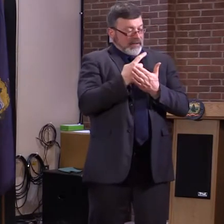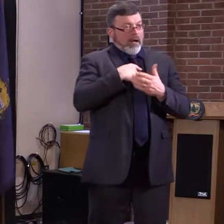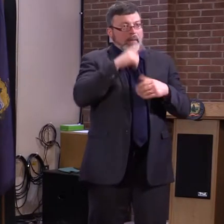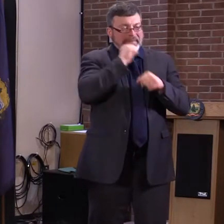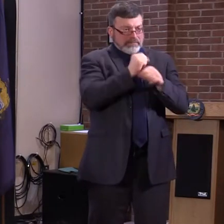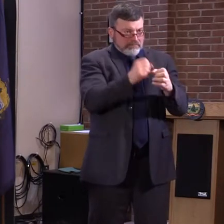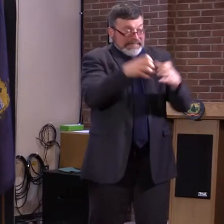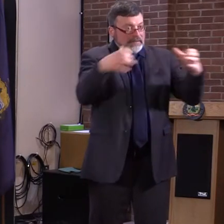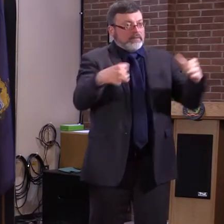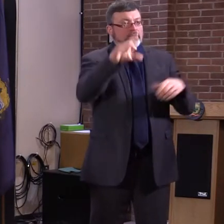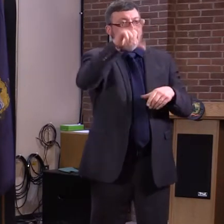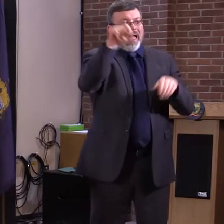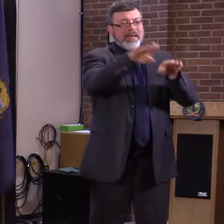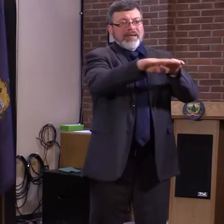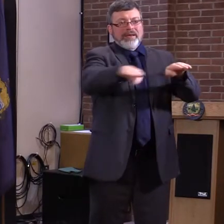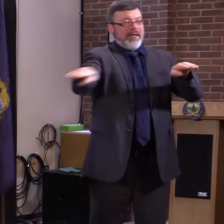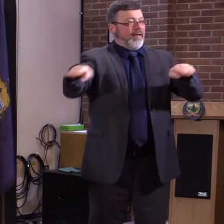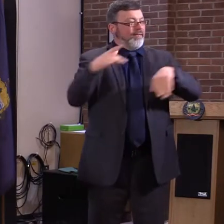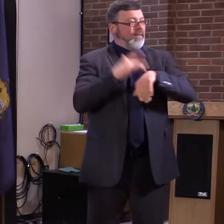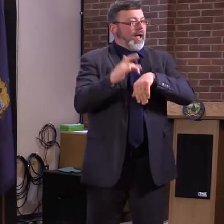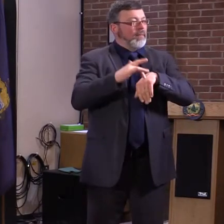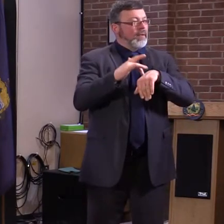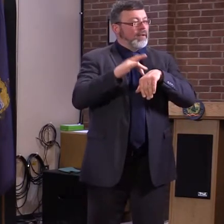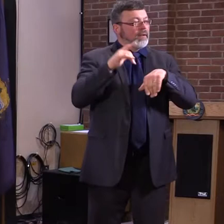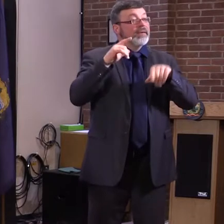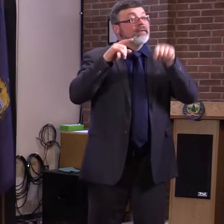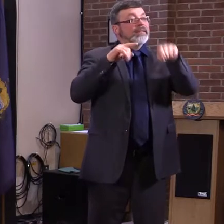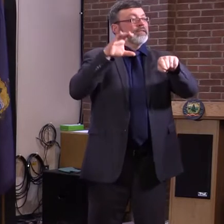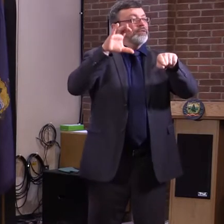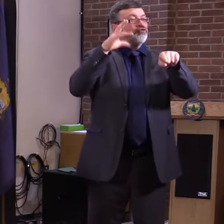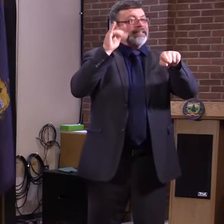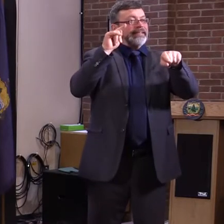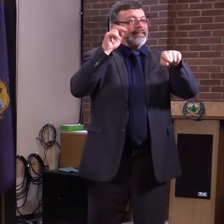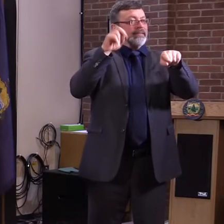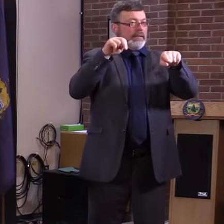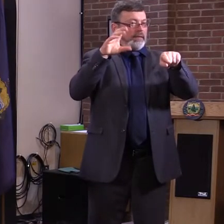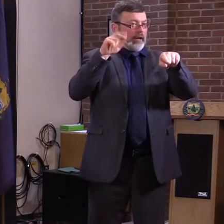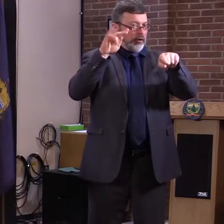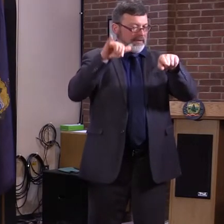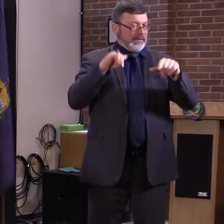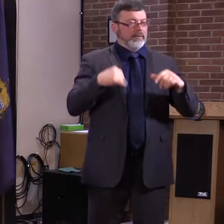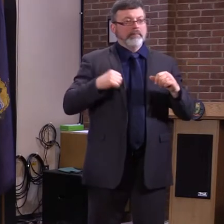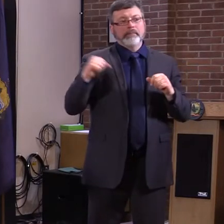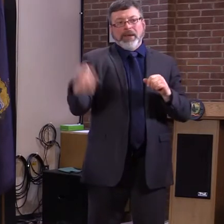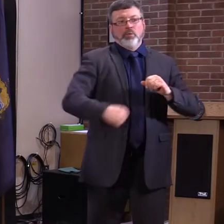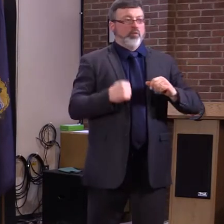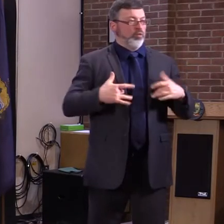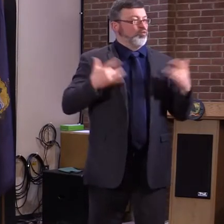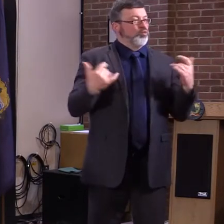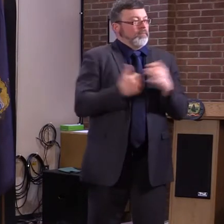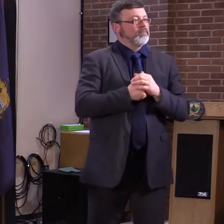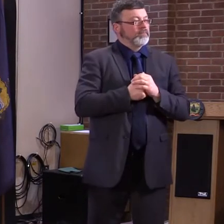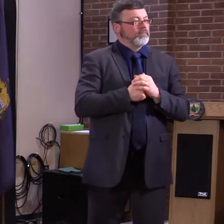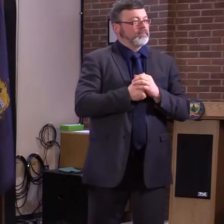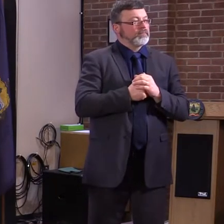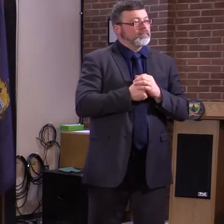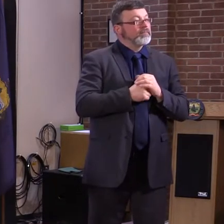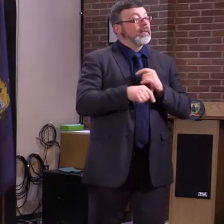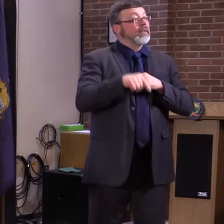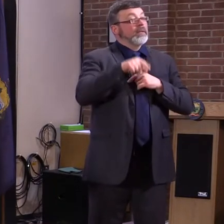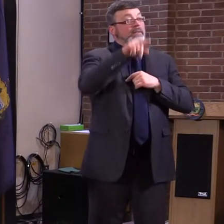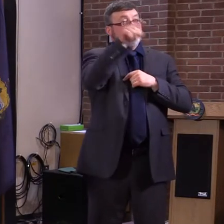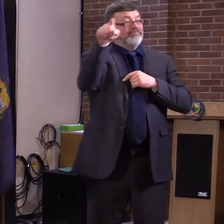where we continue to see pressures. And in the past week, we have worked directly with hospitals to address barriers to